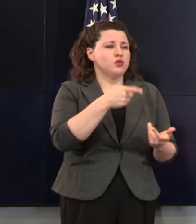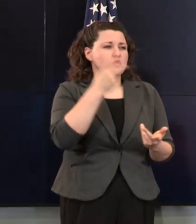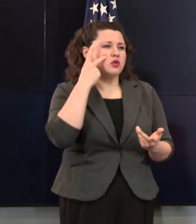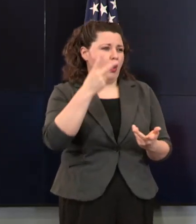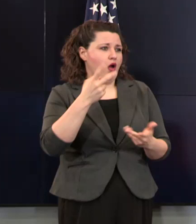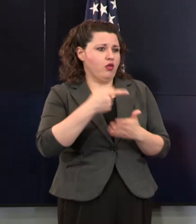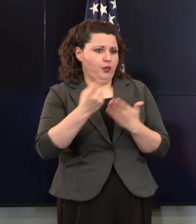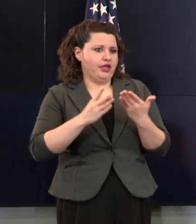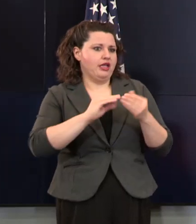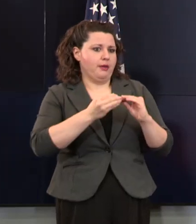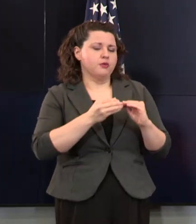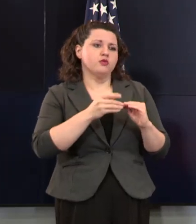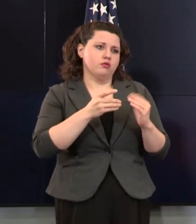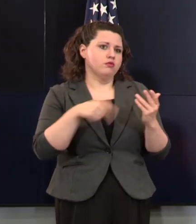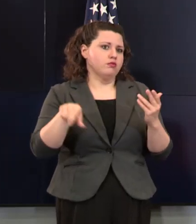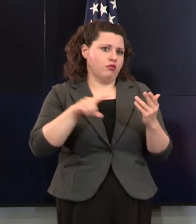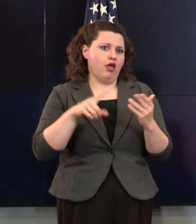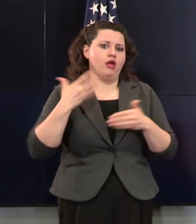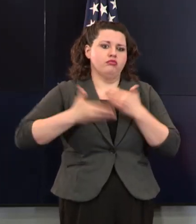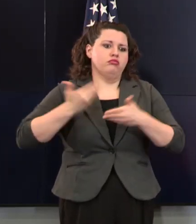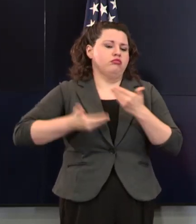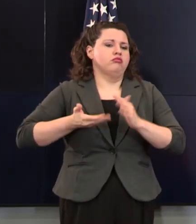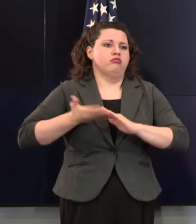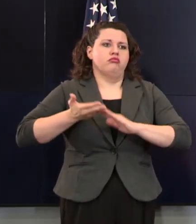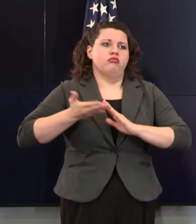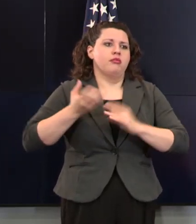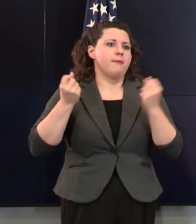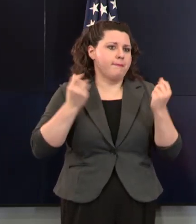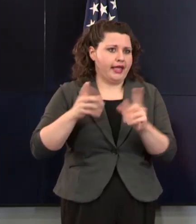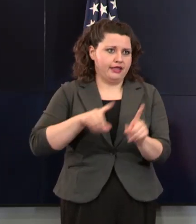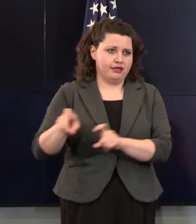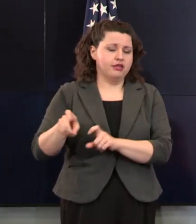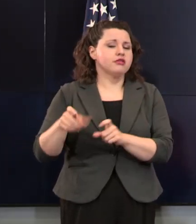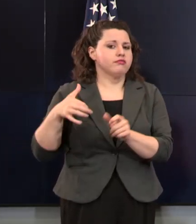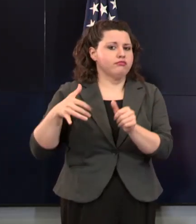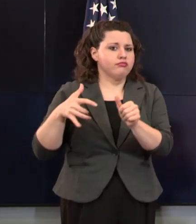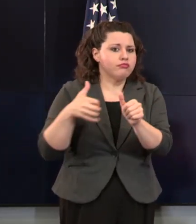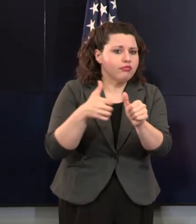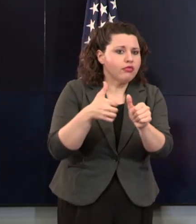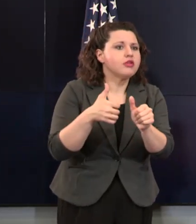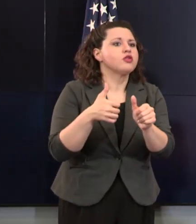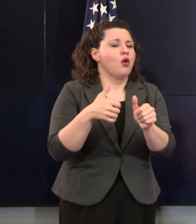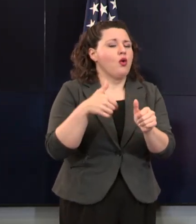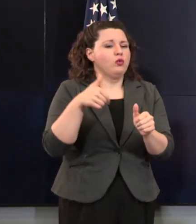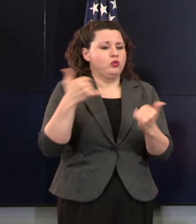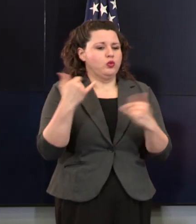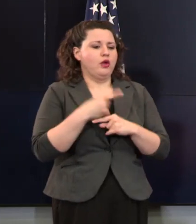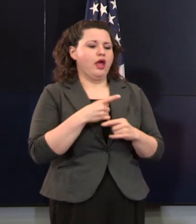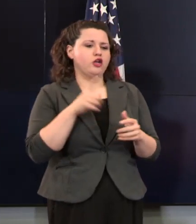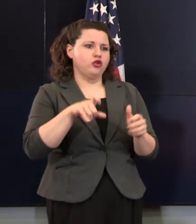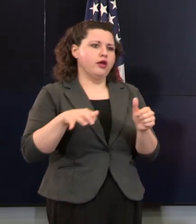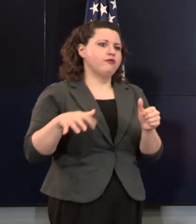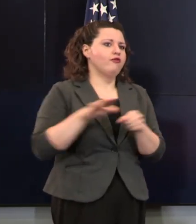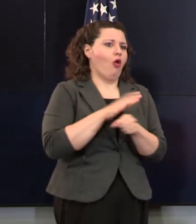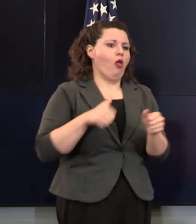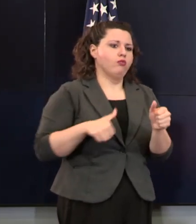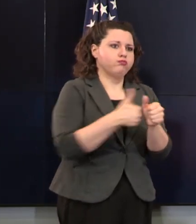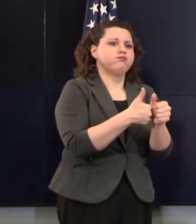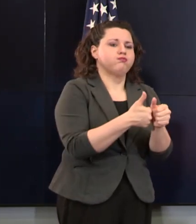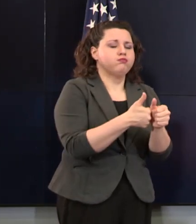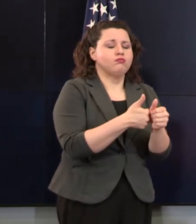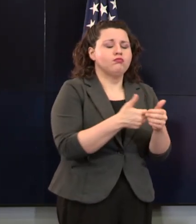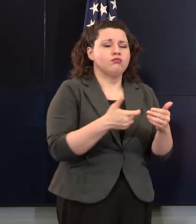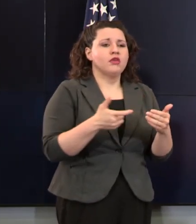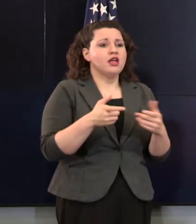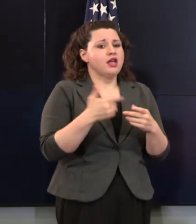from the weekend. They were really able to process a lot of the test and to get us caught up. And so then we should be in a pretty good place moving forward as we